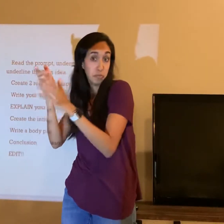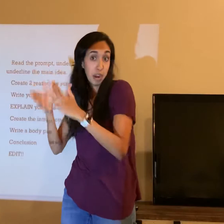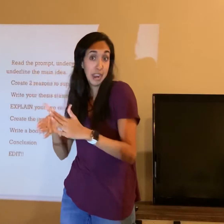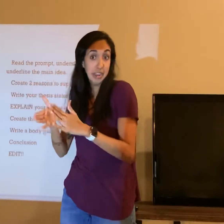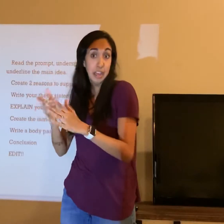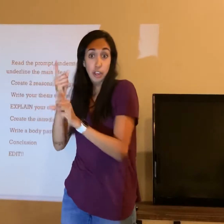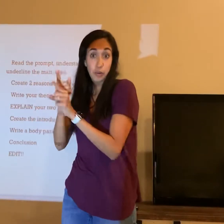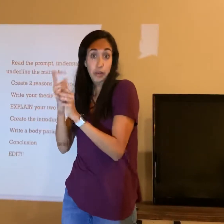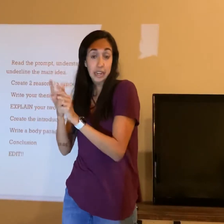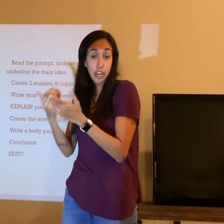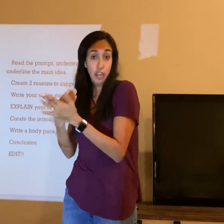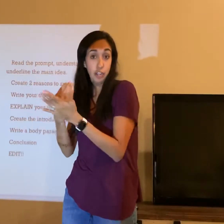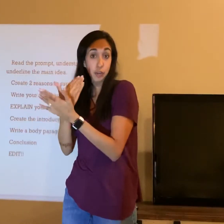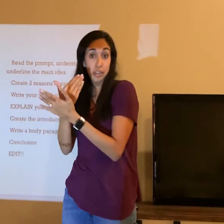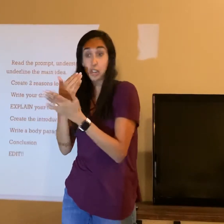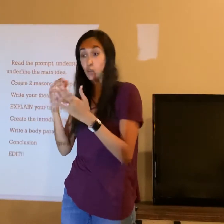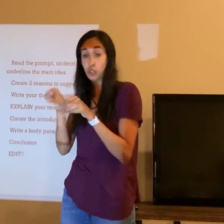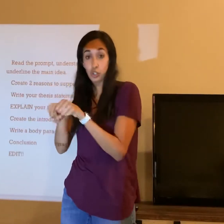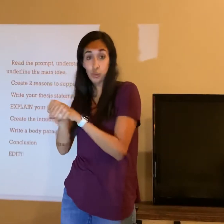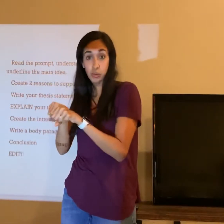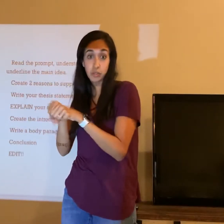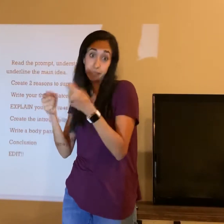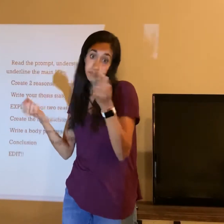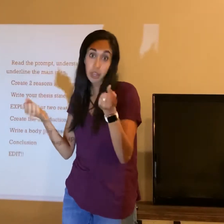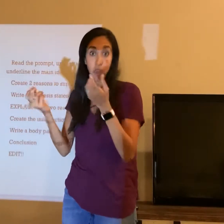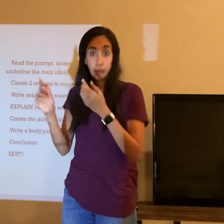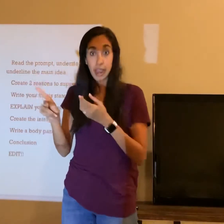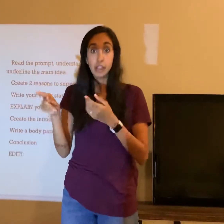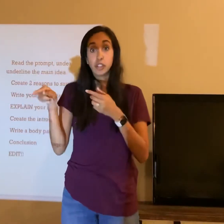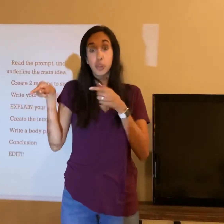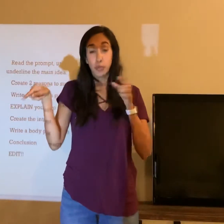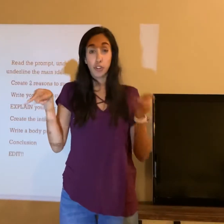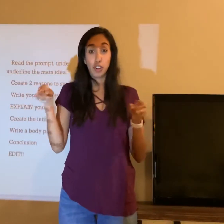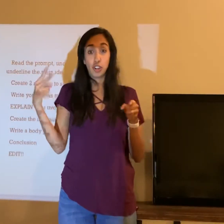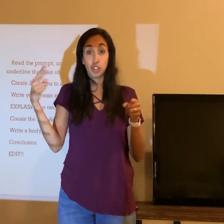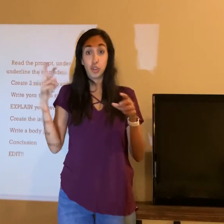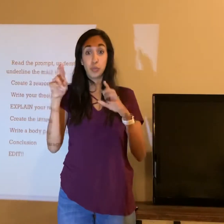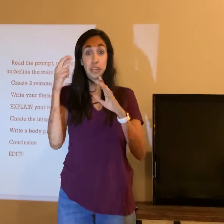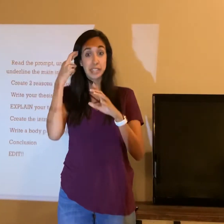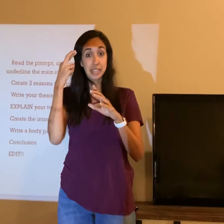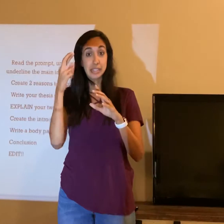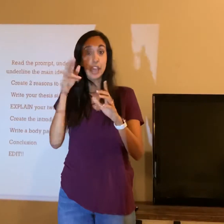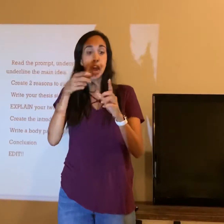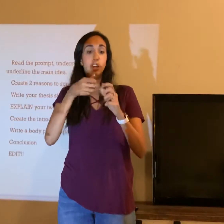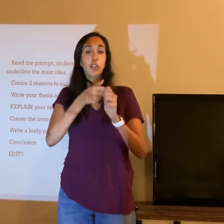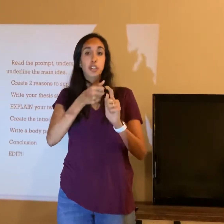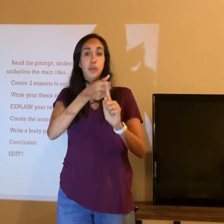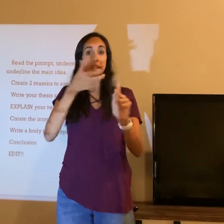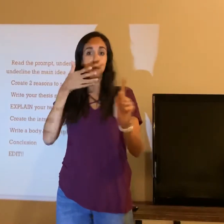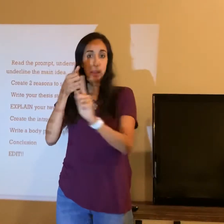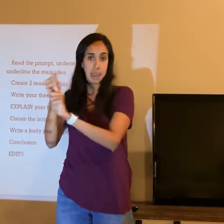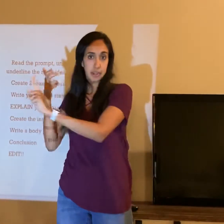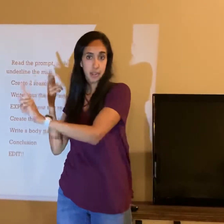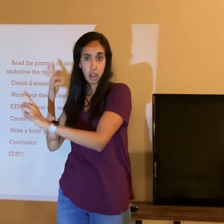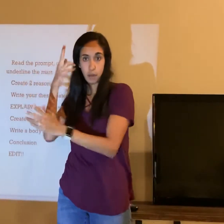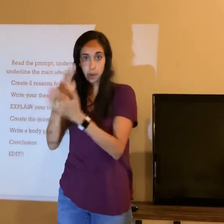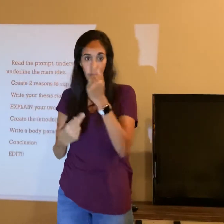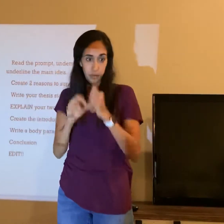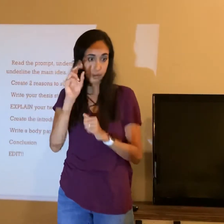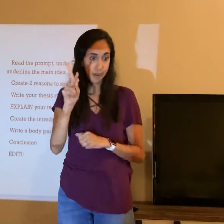right? You need new shoes. Okay, so those are your 2 reasons. You need to expand on both, okay?